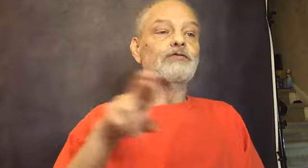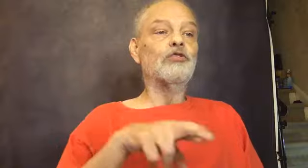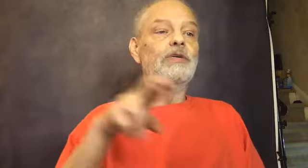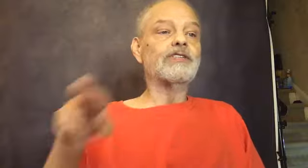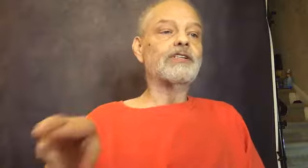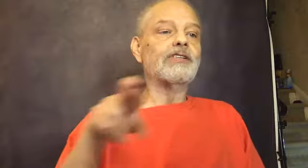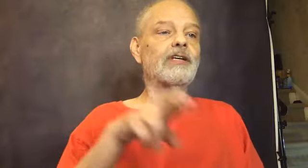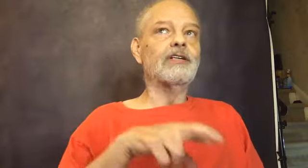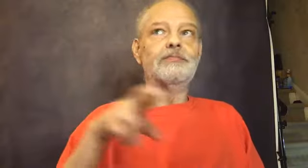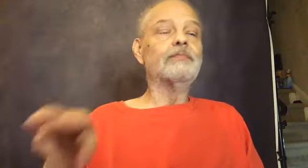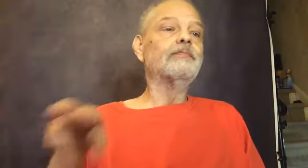Restroom is just a